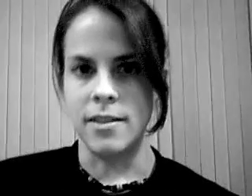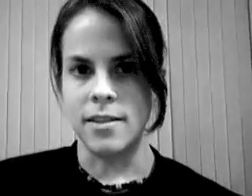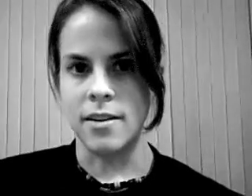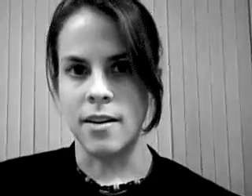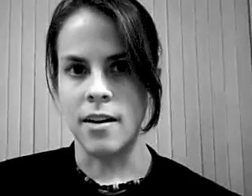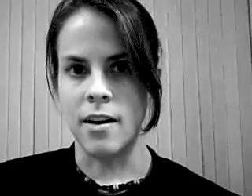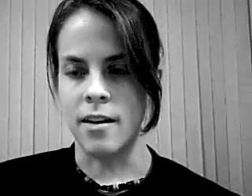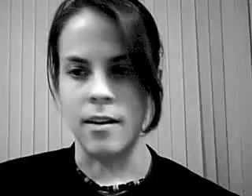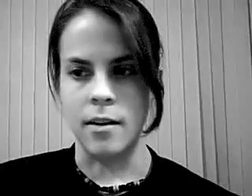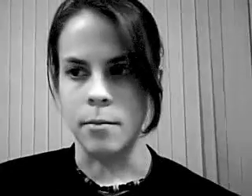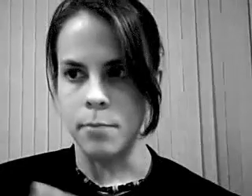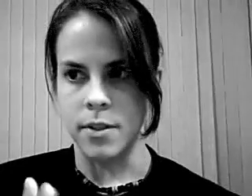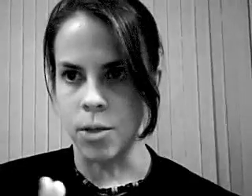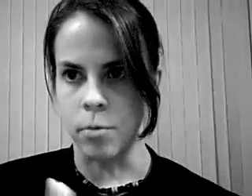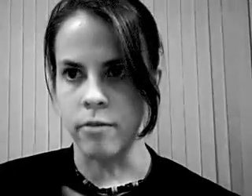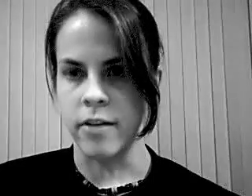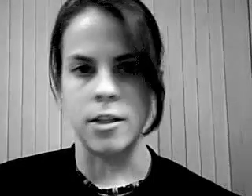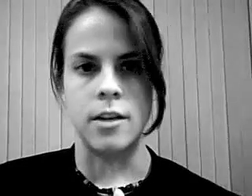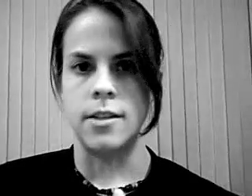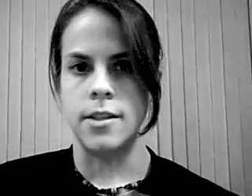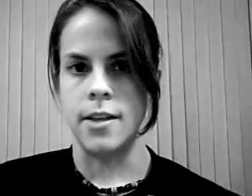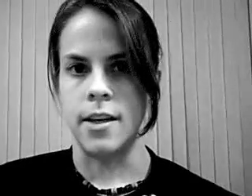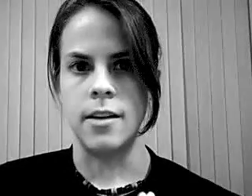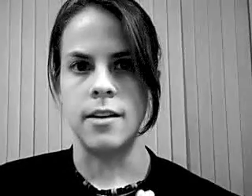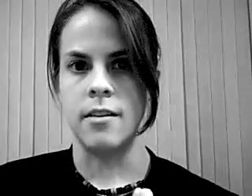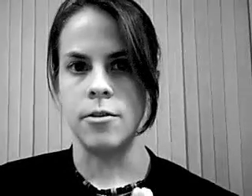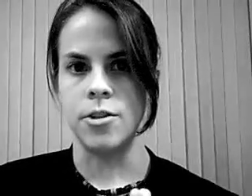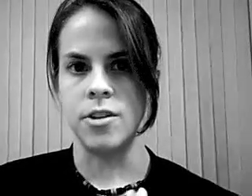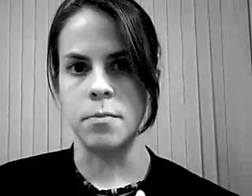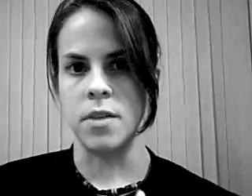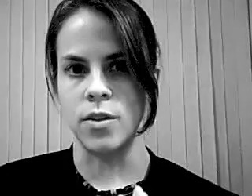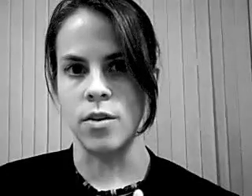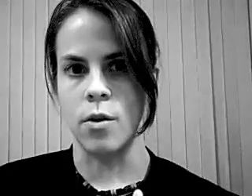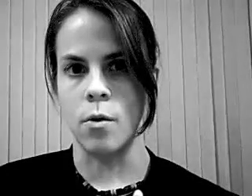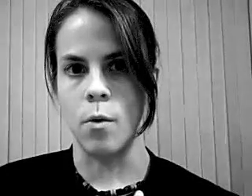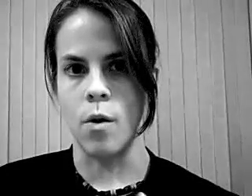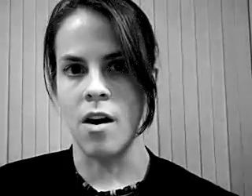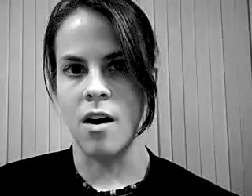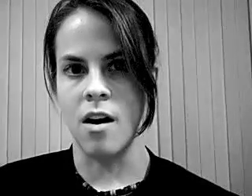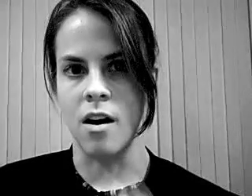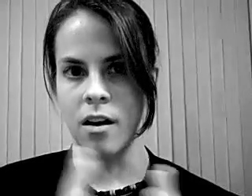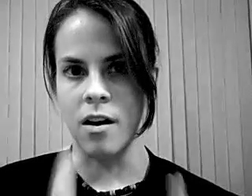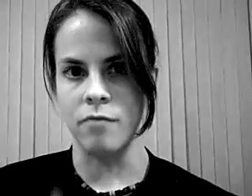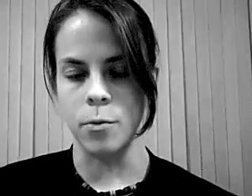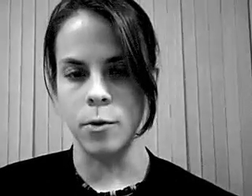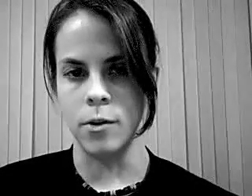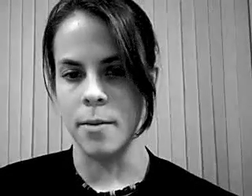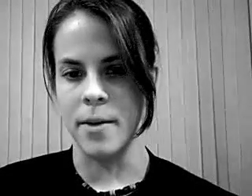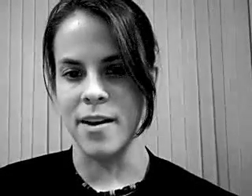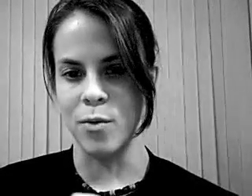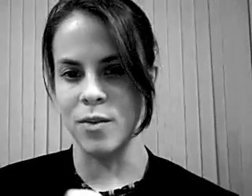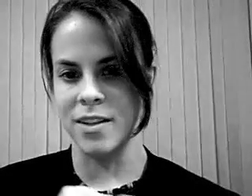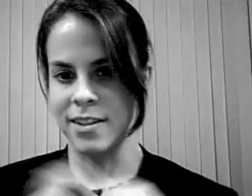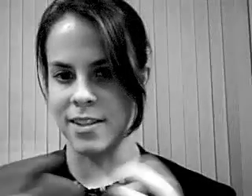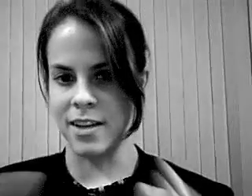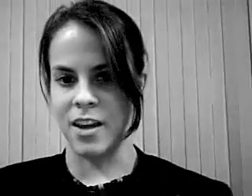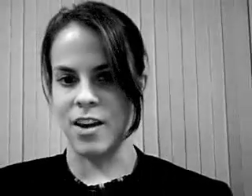Because I am such a perfectionist and there's just something so uncomfortable about sitting